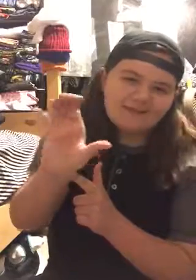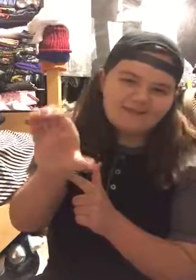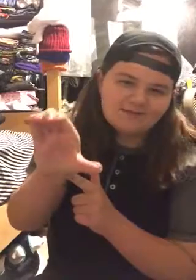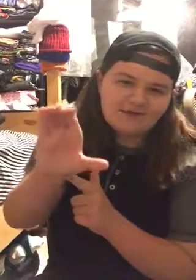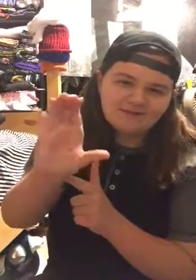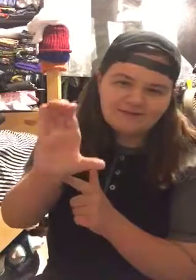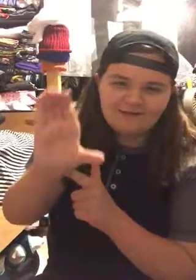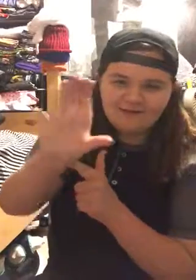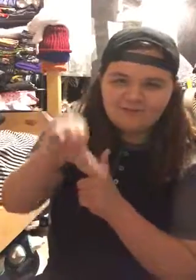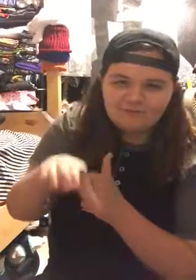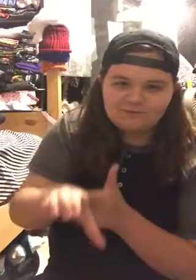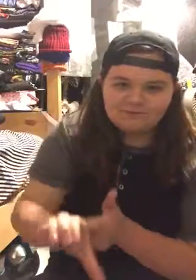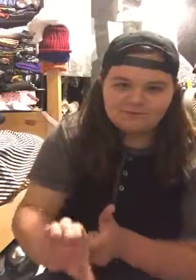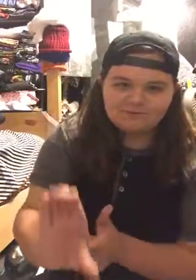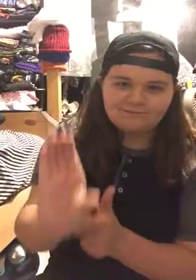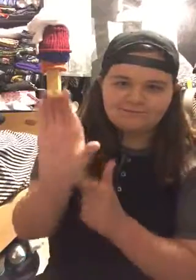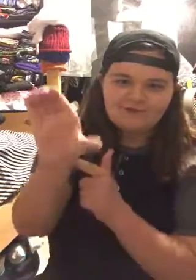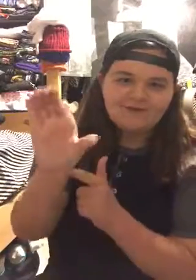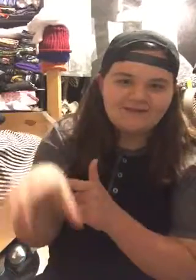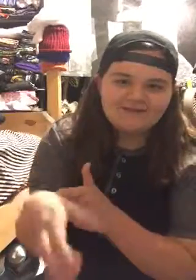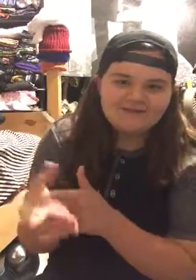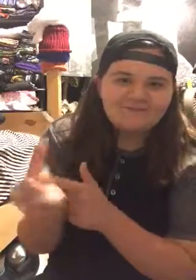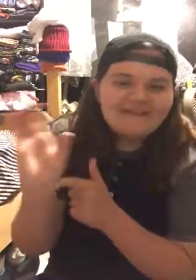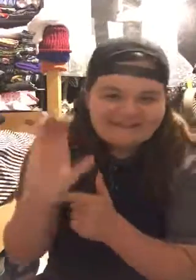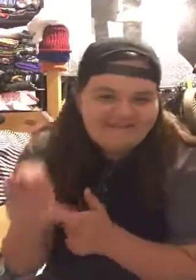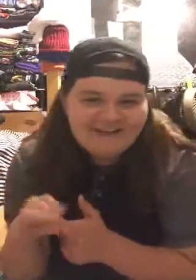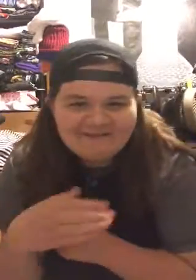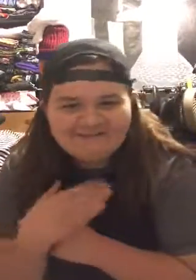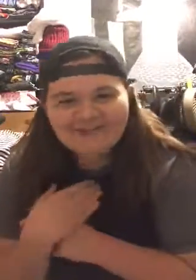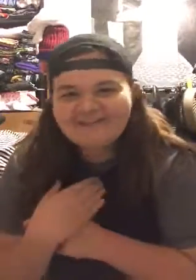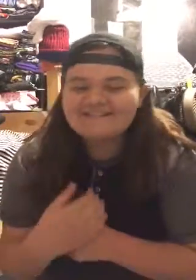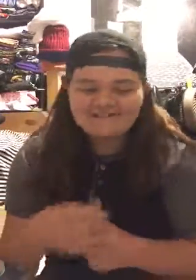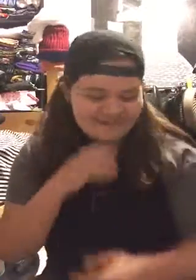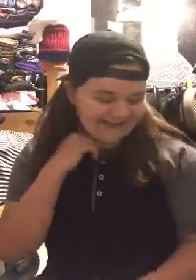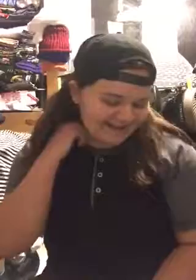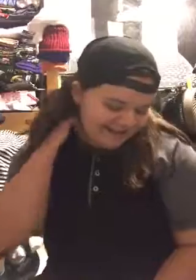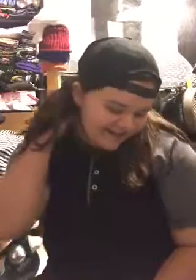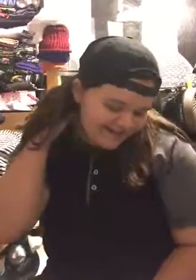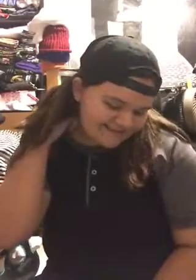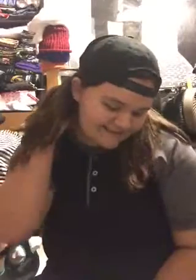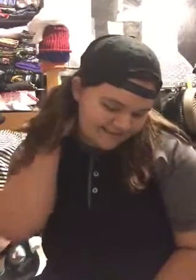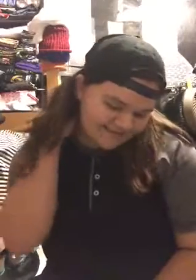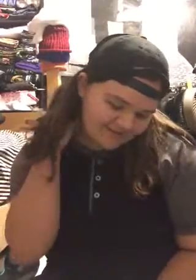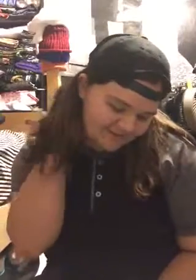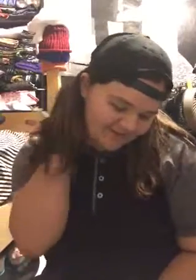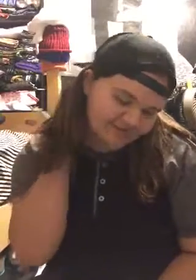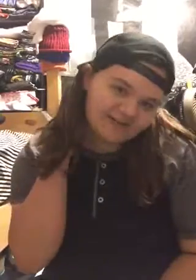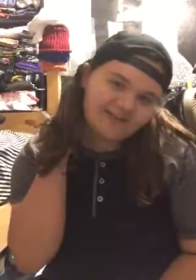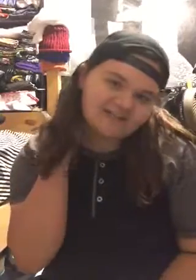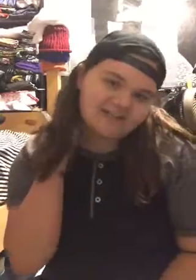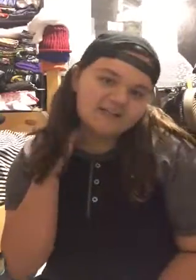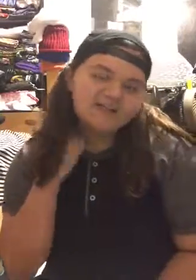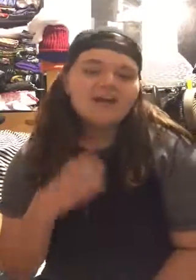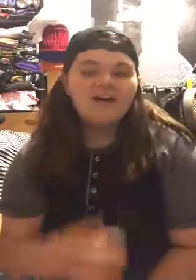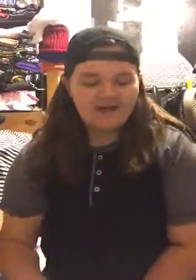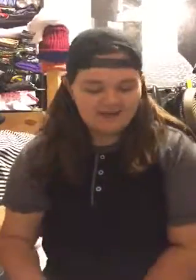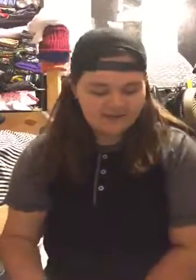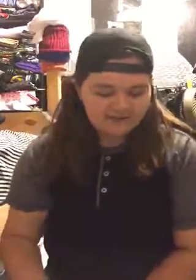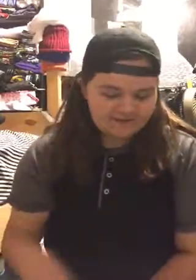like the tractor, like, you know, like it's gonna pick up dirt or something. So that's green tractor. Yellow duck,